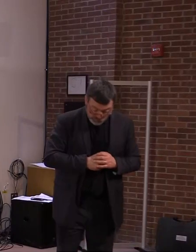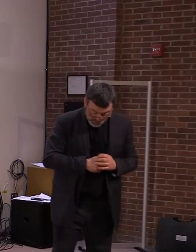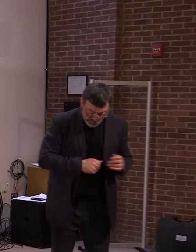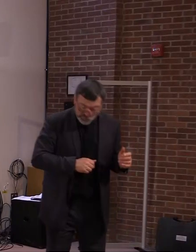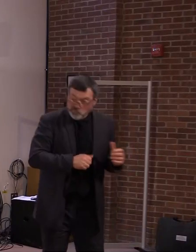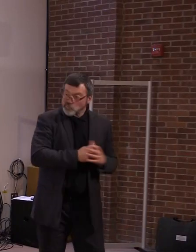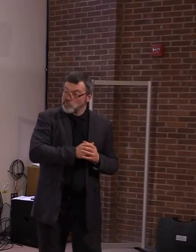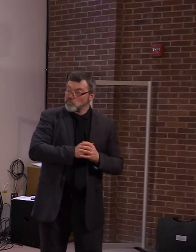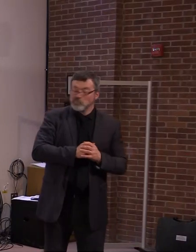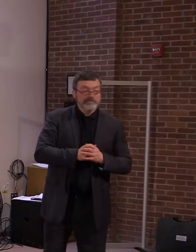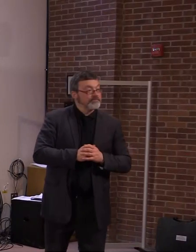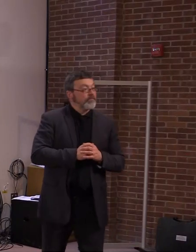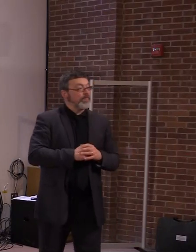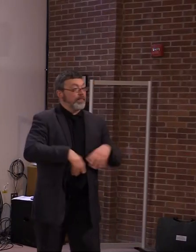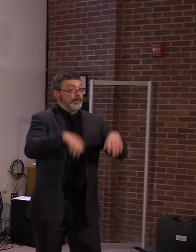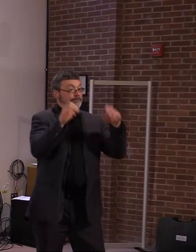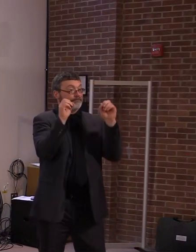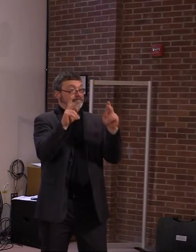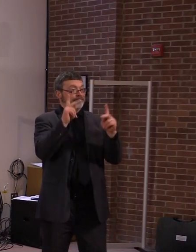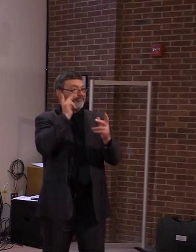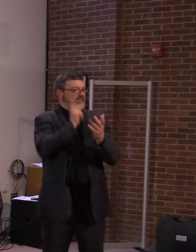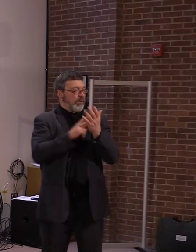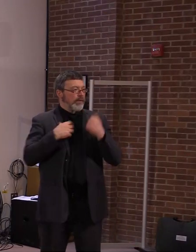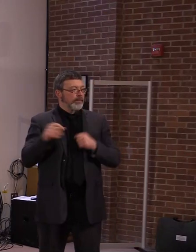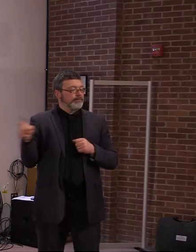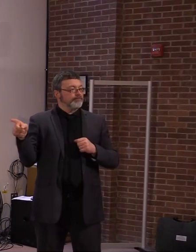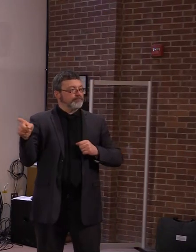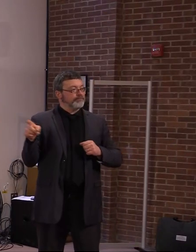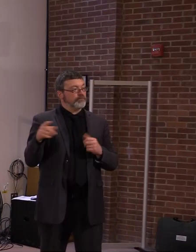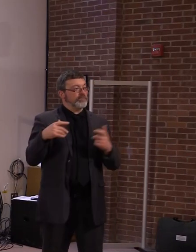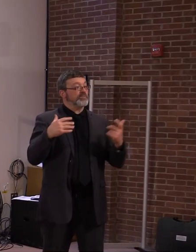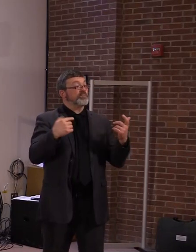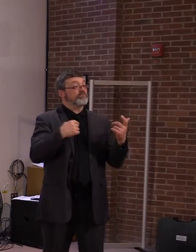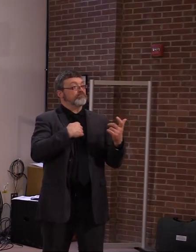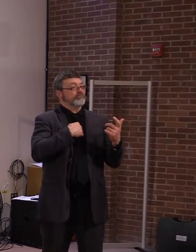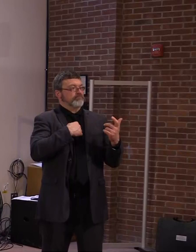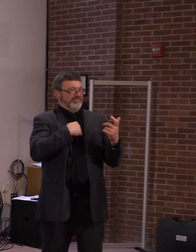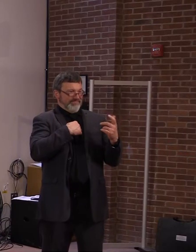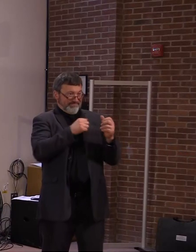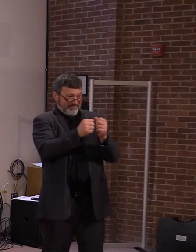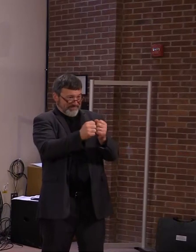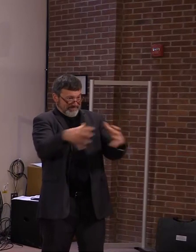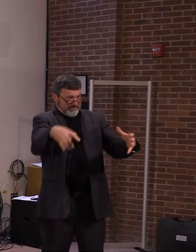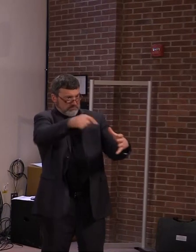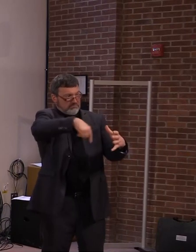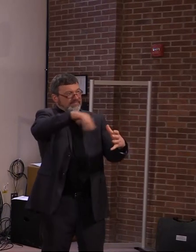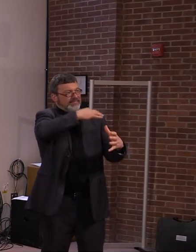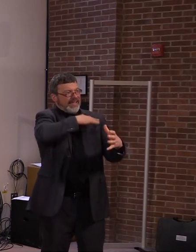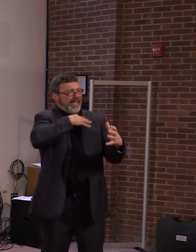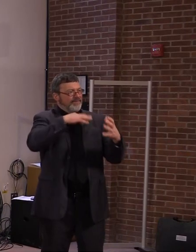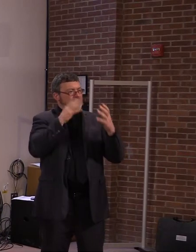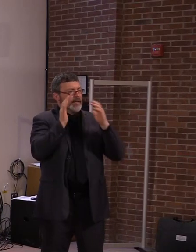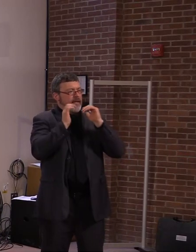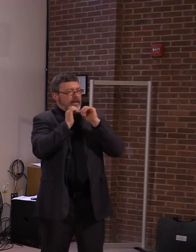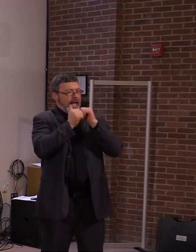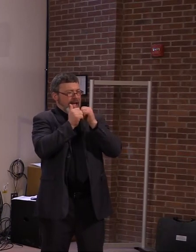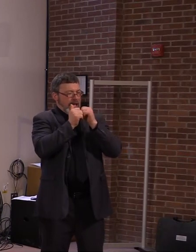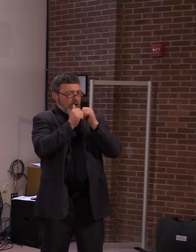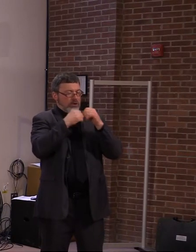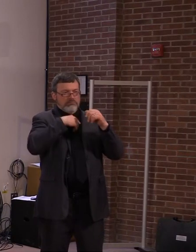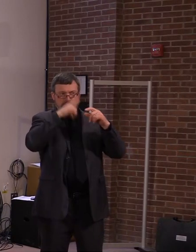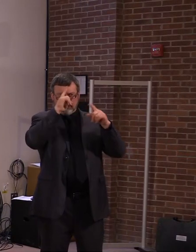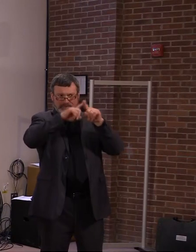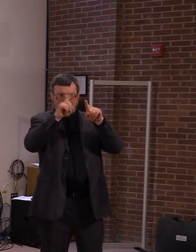We are supplementing the workforce in different ways in order to make sure